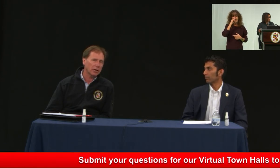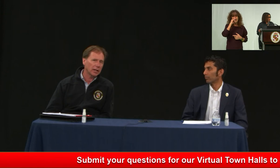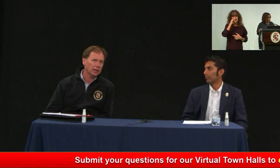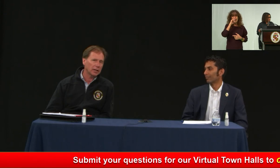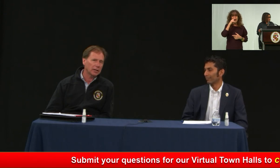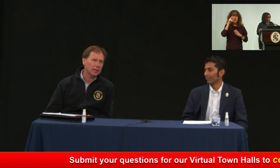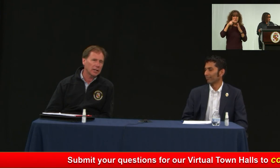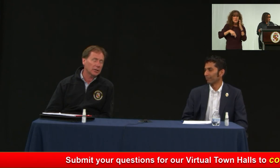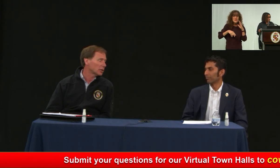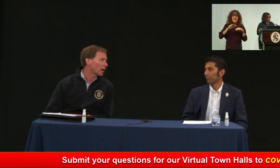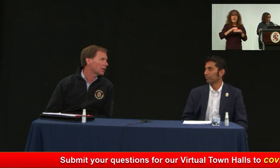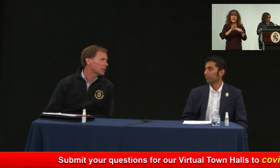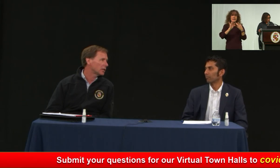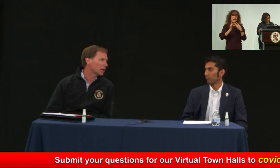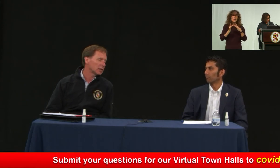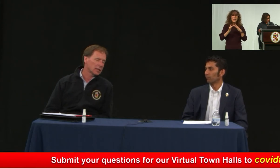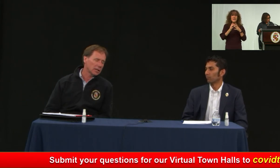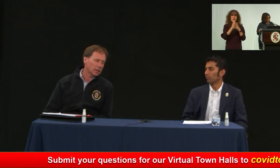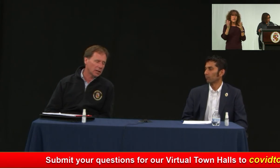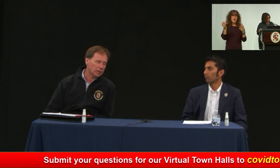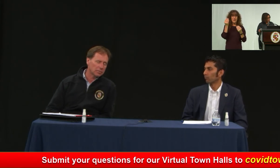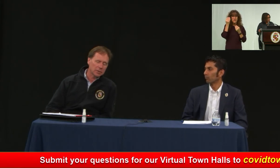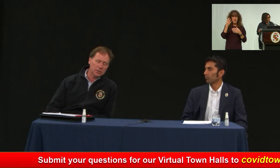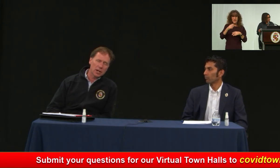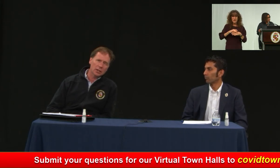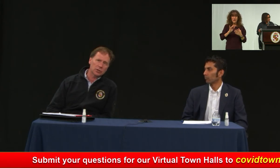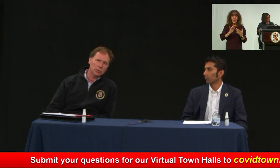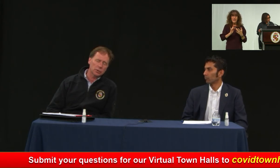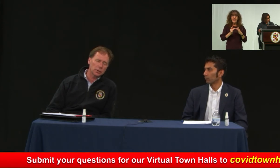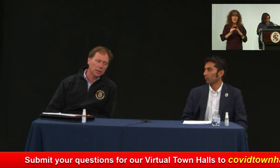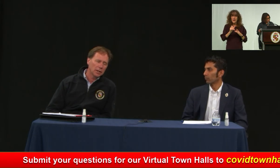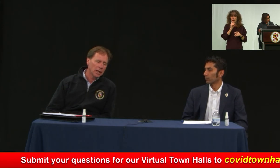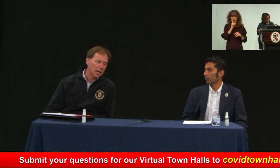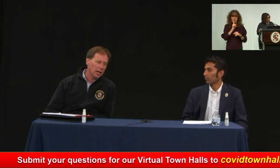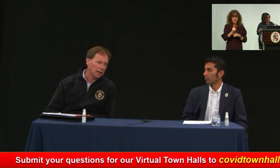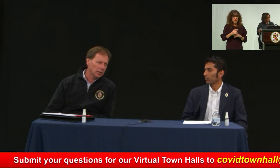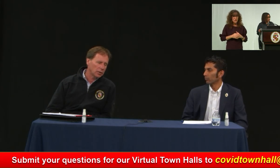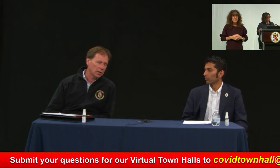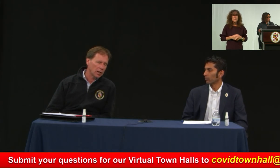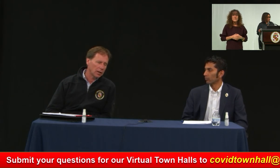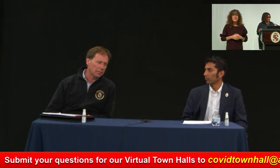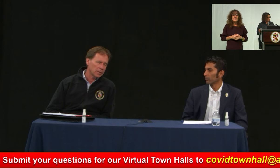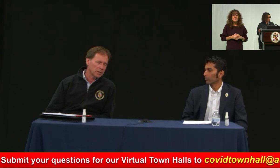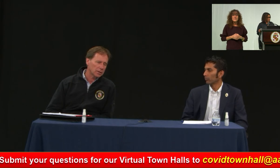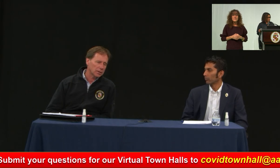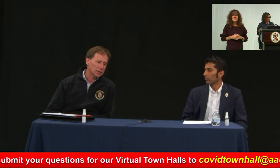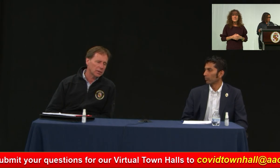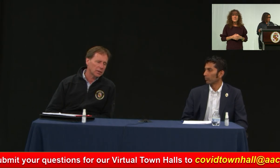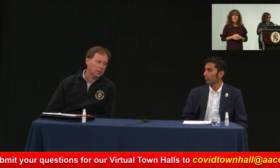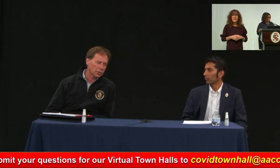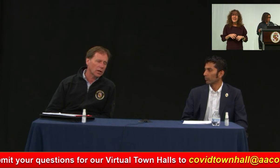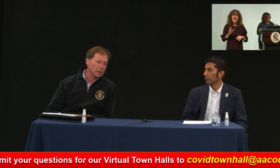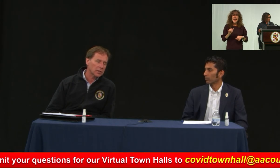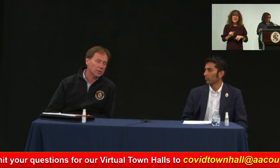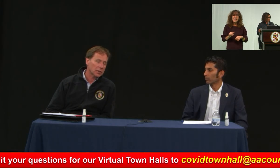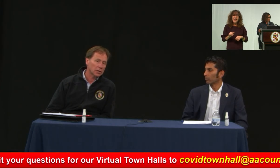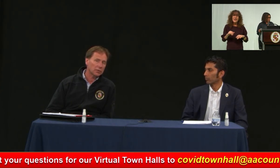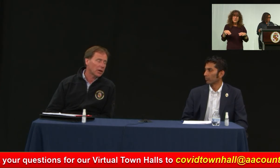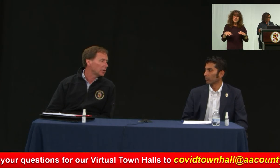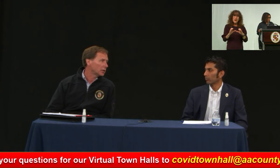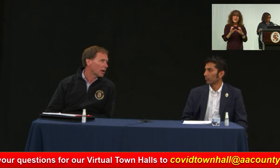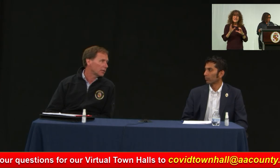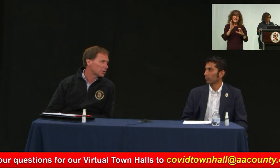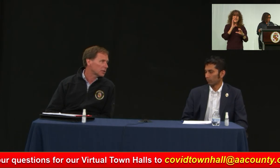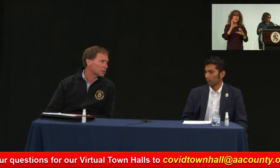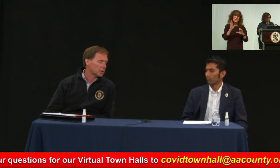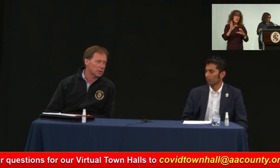on the internet, and there's a lot on the internet that is not true. And this crisis is going to